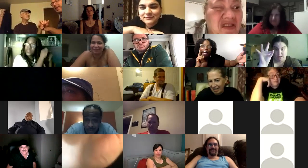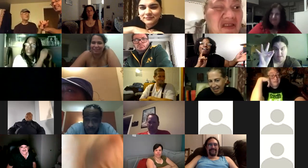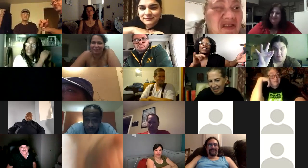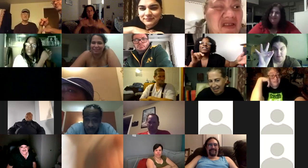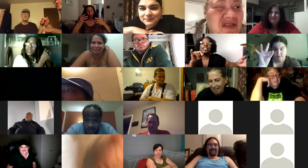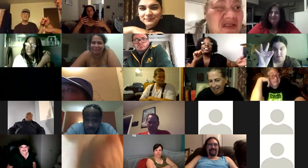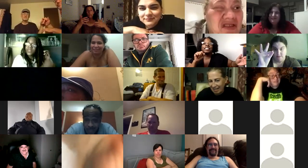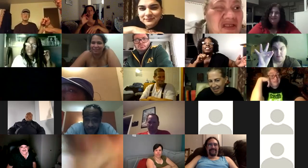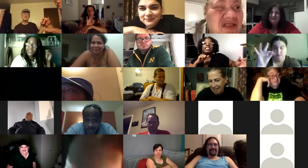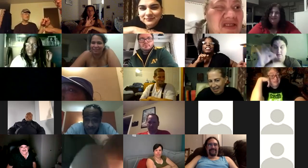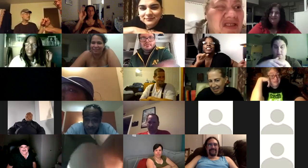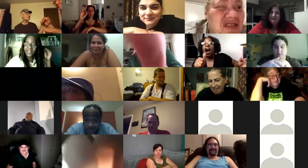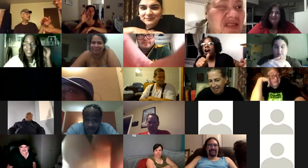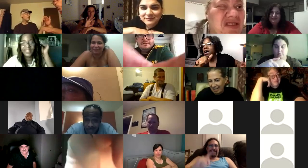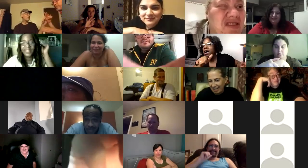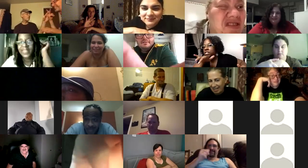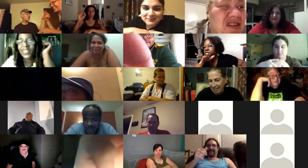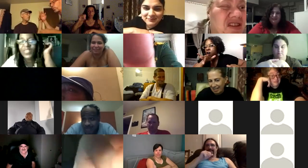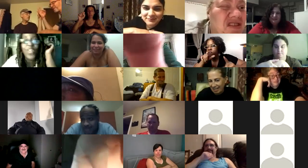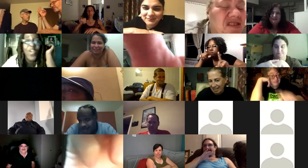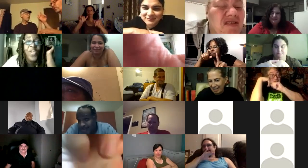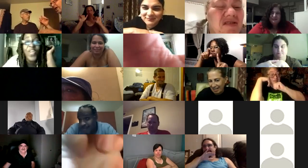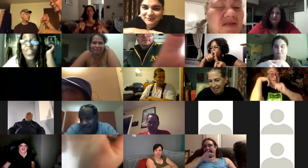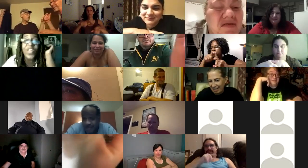Who's ready? Who's ready for the closing song? Deaf is not a dirty word.